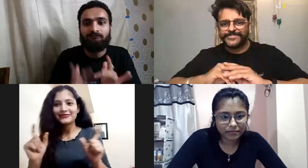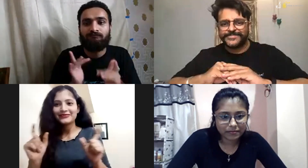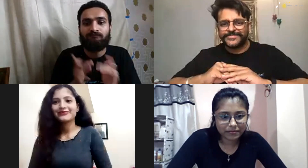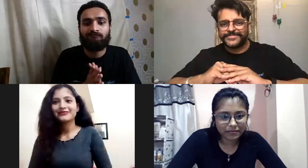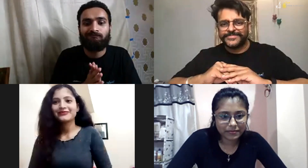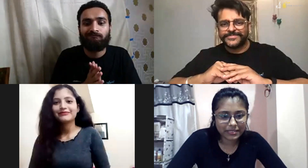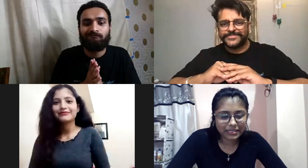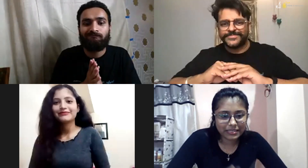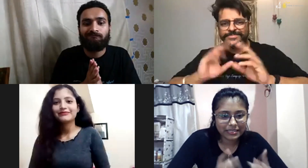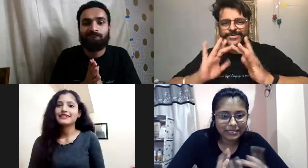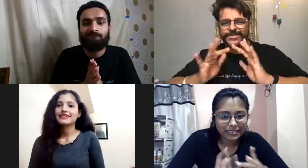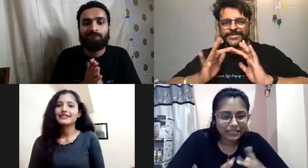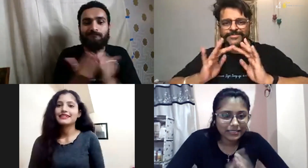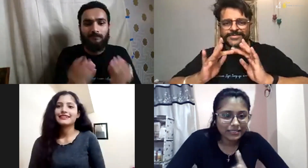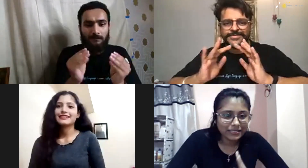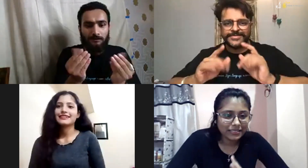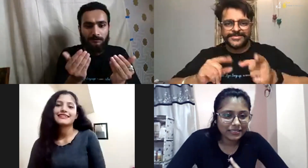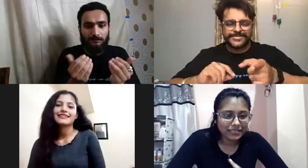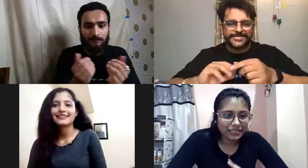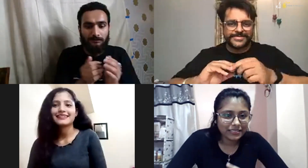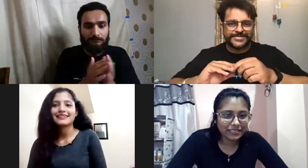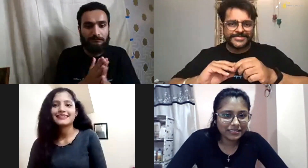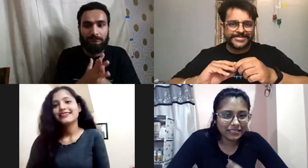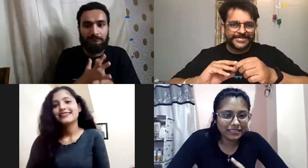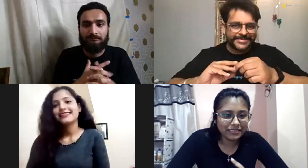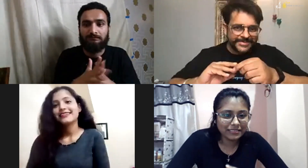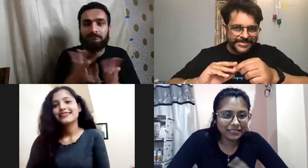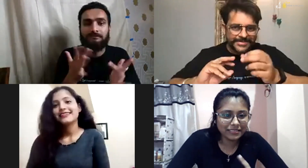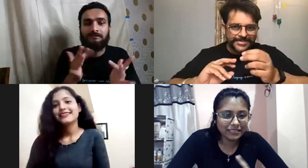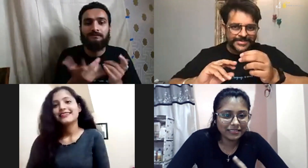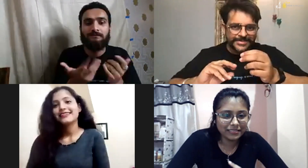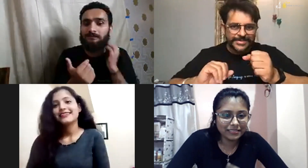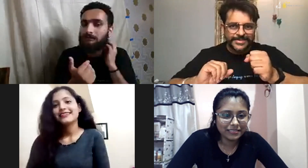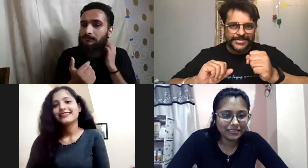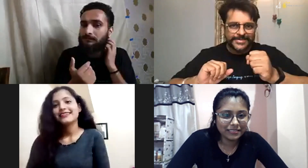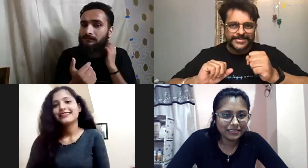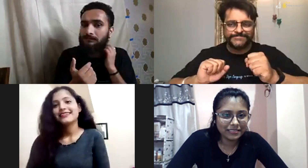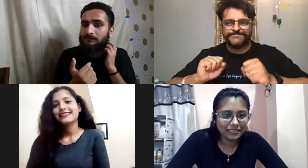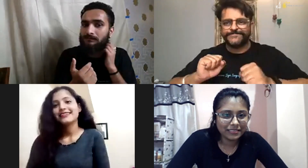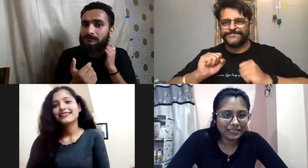Sorry, Mansi. Your internet's a bit shaky.